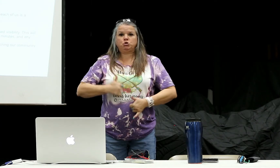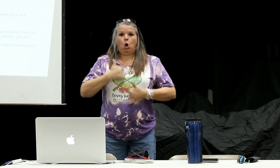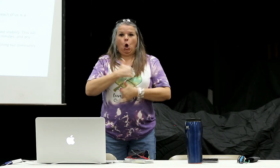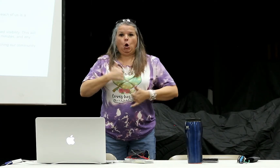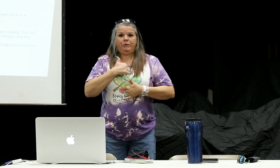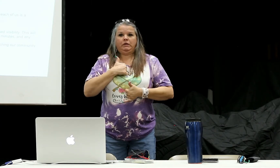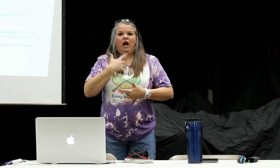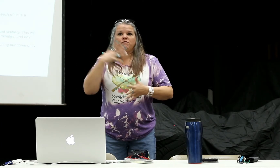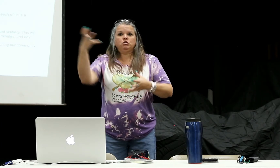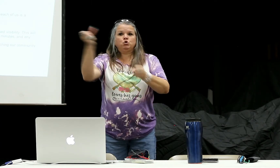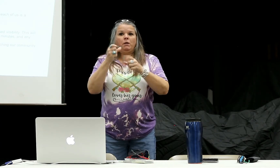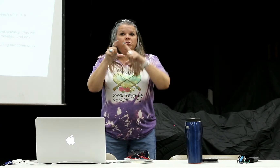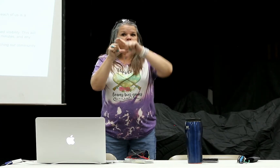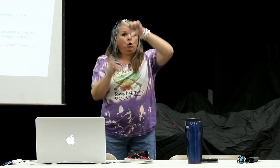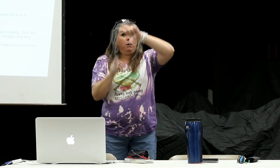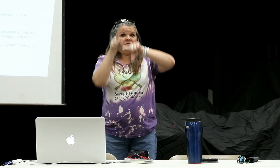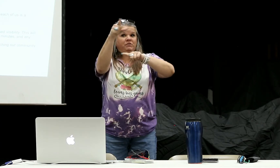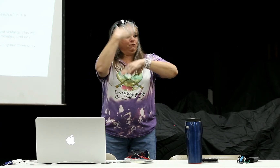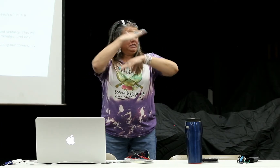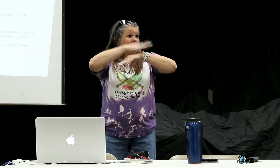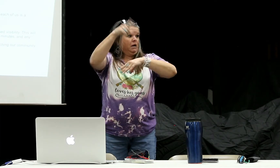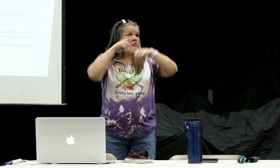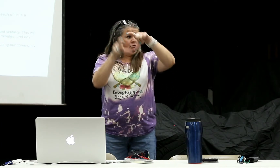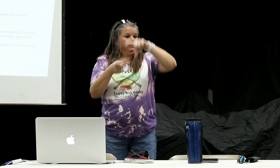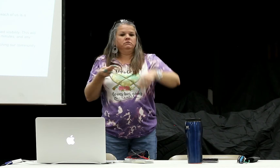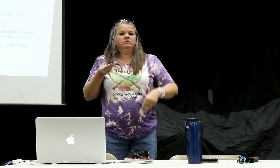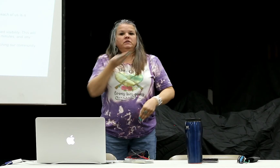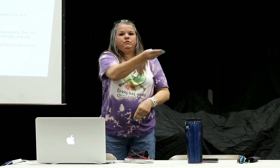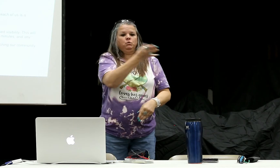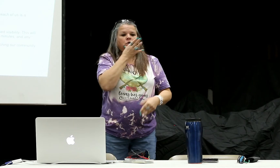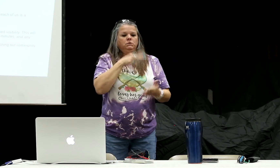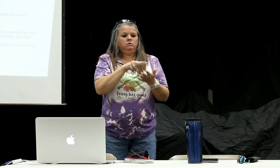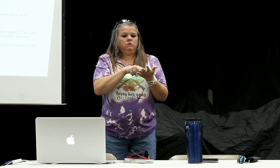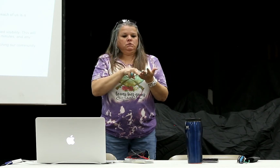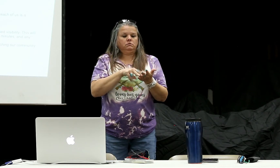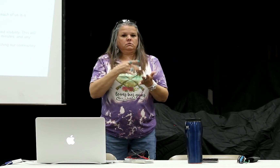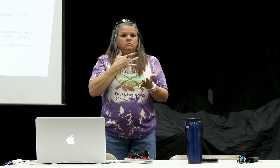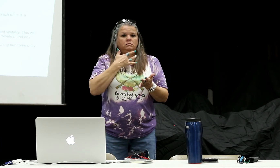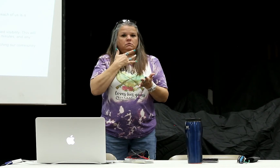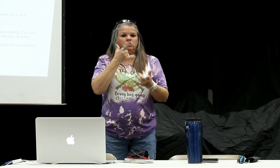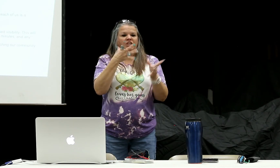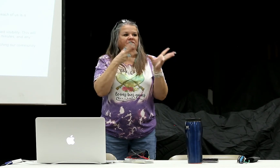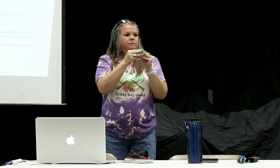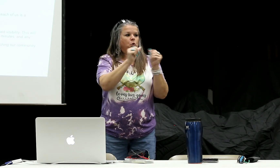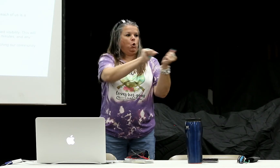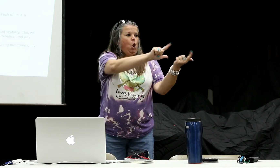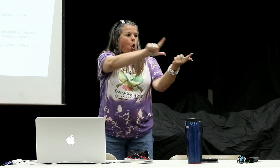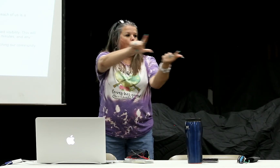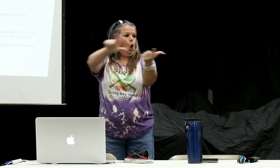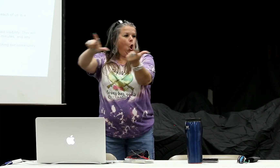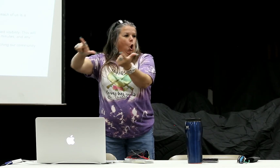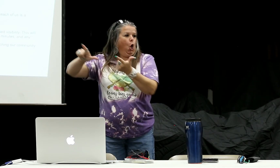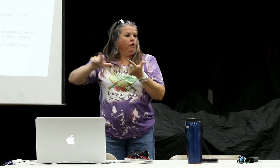interpreter when one wasn't requested. If one is not being requested, you can't just say, oh, you didn't have an interpreter when they never requested